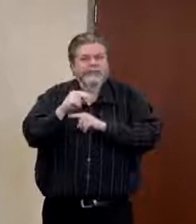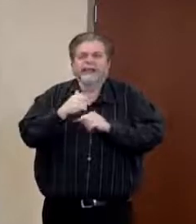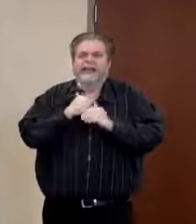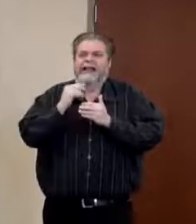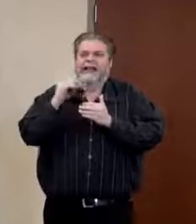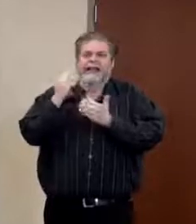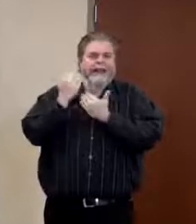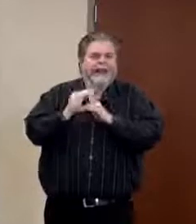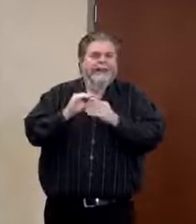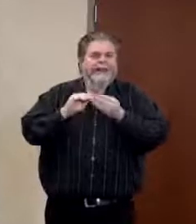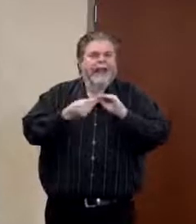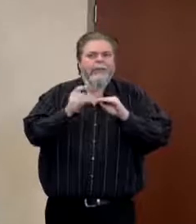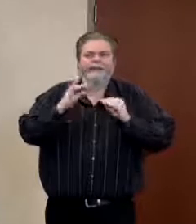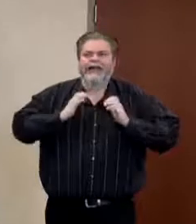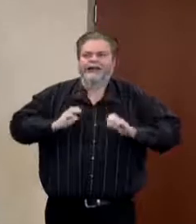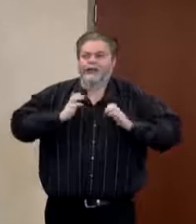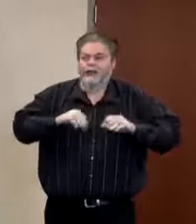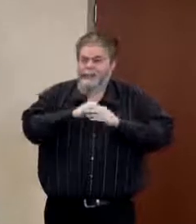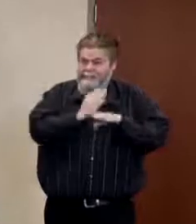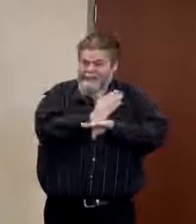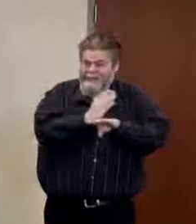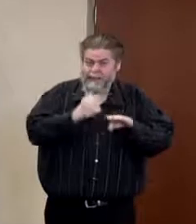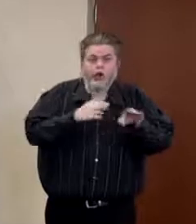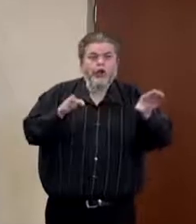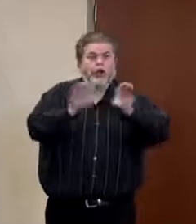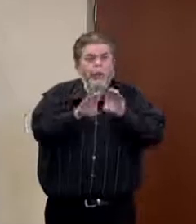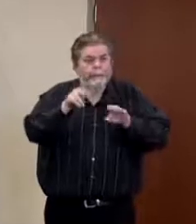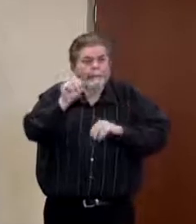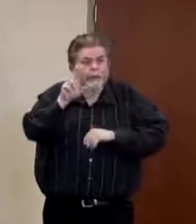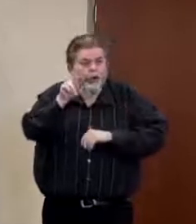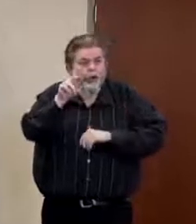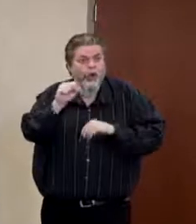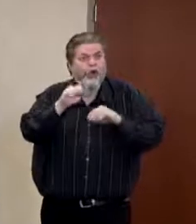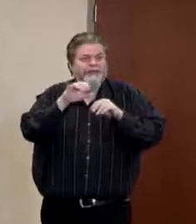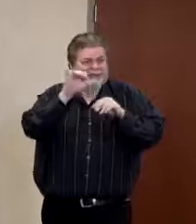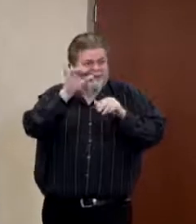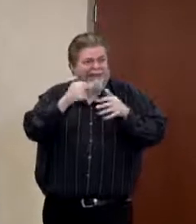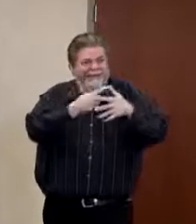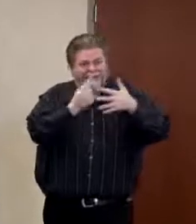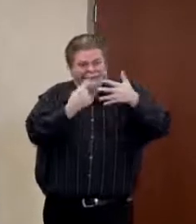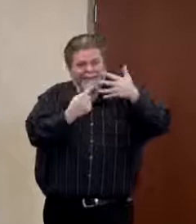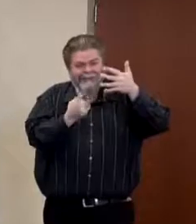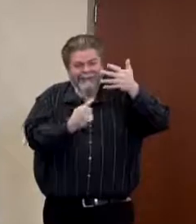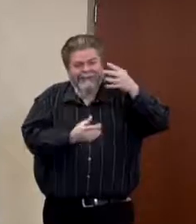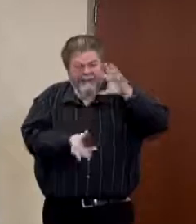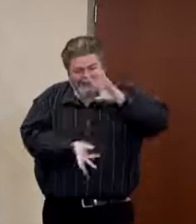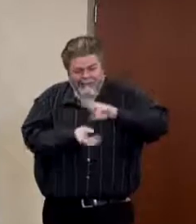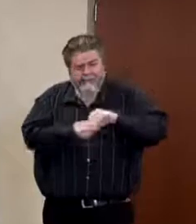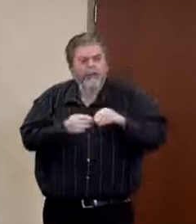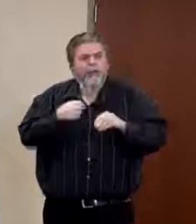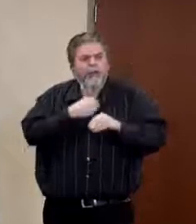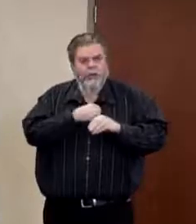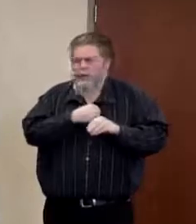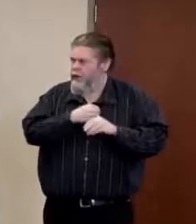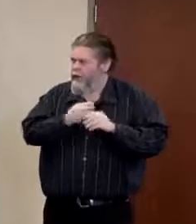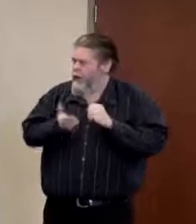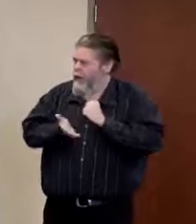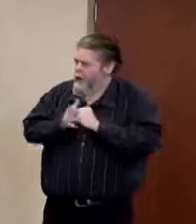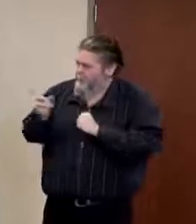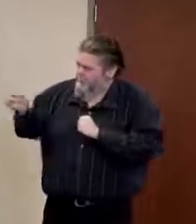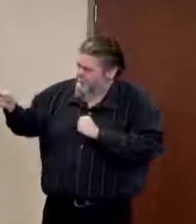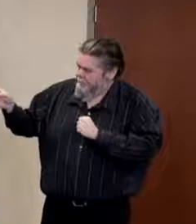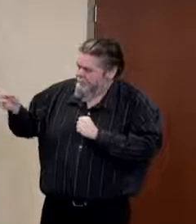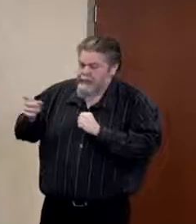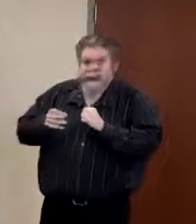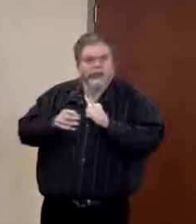patrons in restaurants, the closing of parks, we have gained ourselves about a